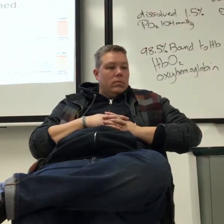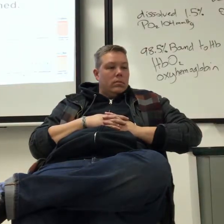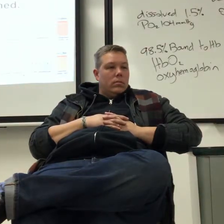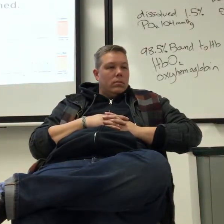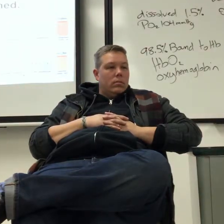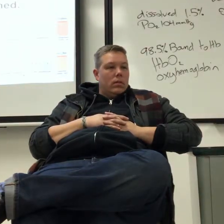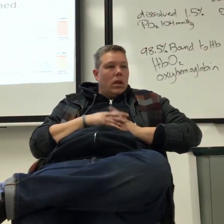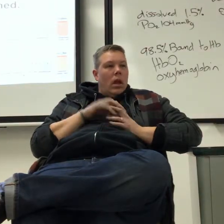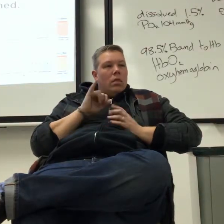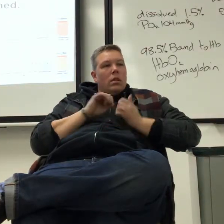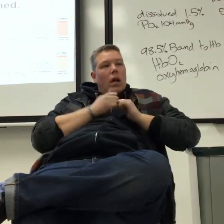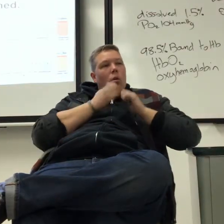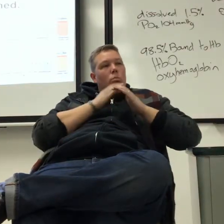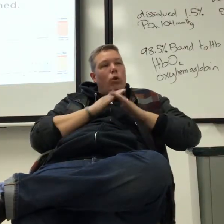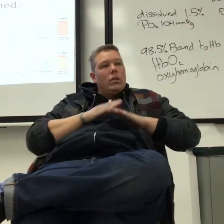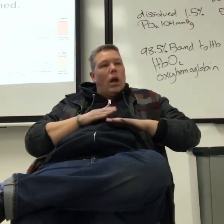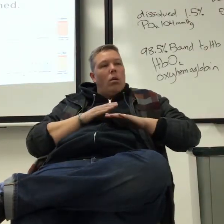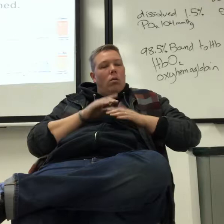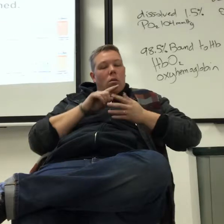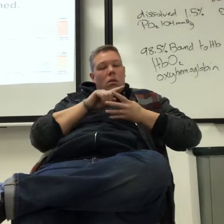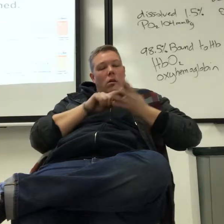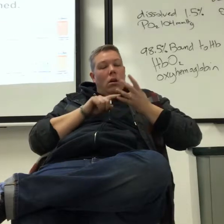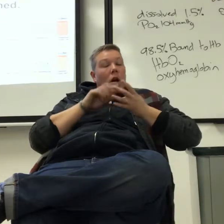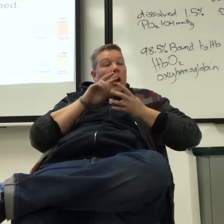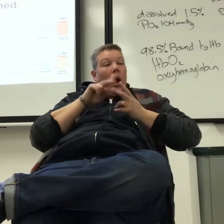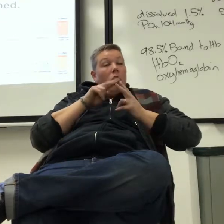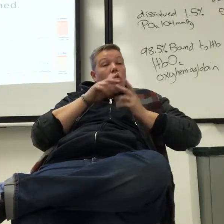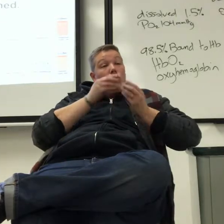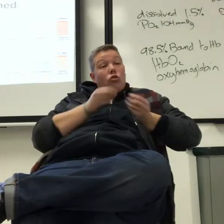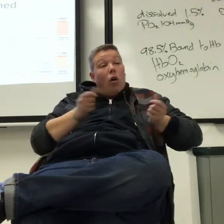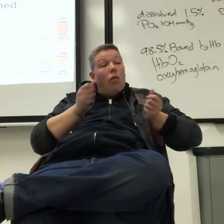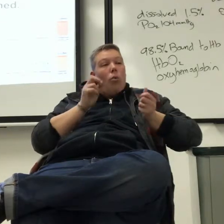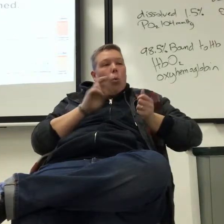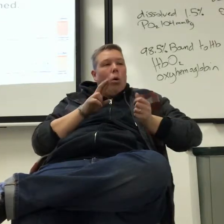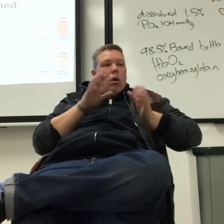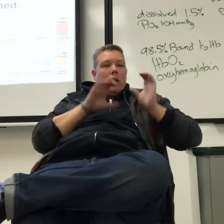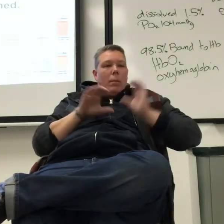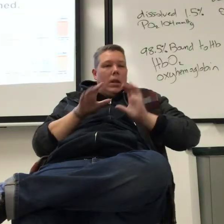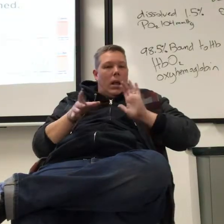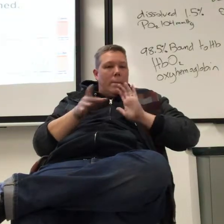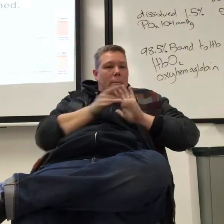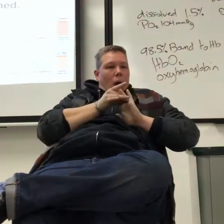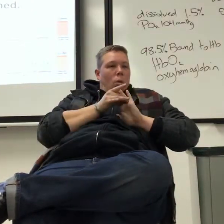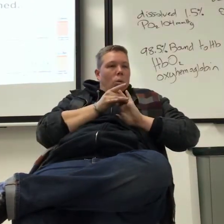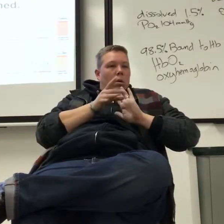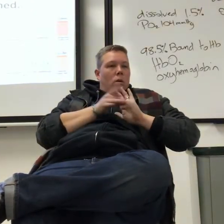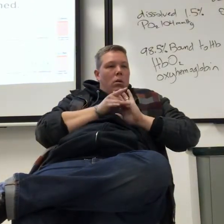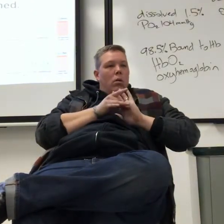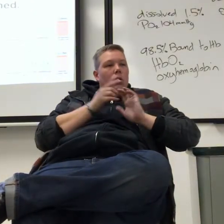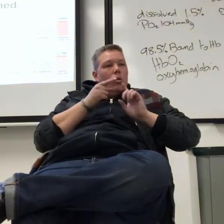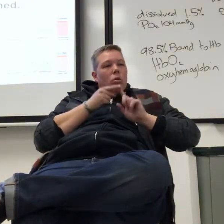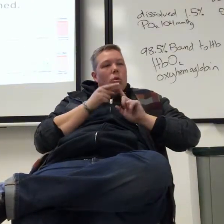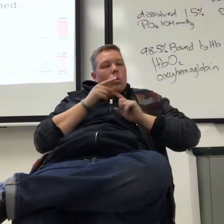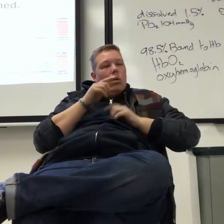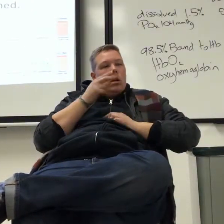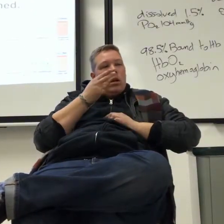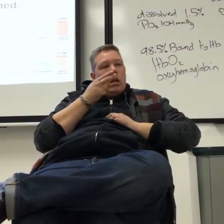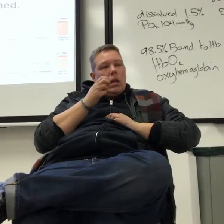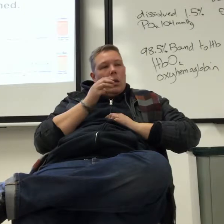All right, so that's how it breaks down. It's either dissolved or chemically bound to hemoglobin for the oxygen. And